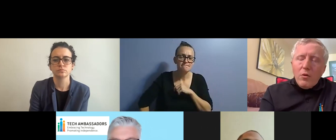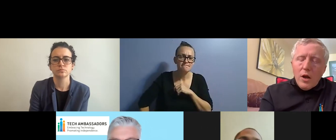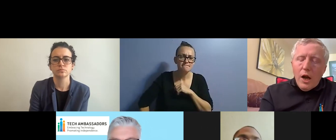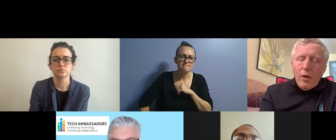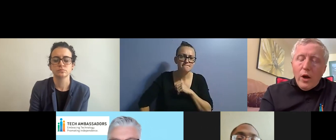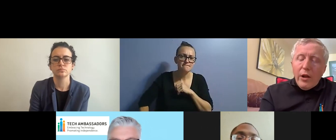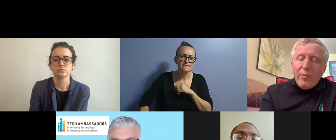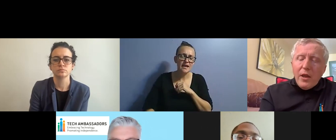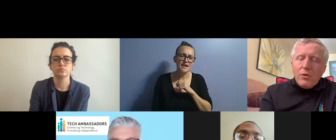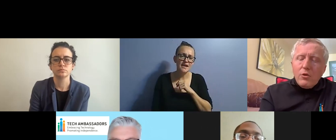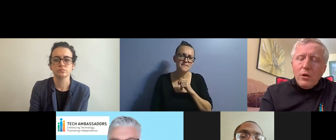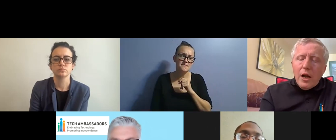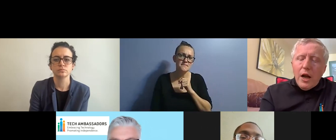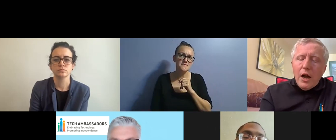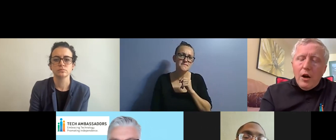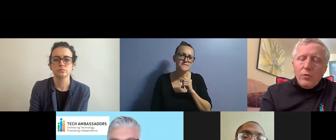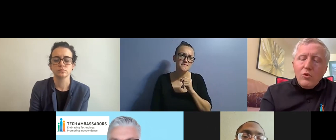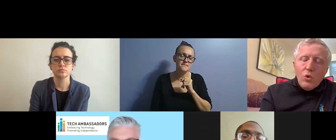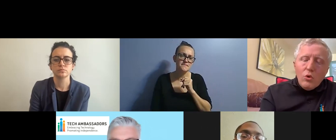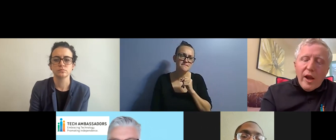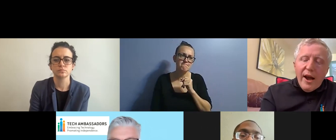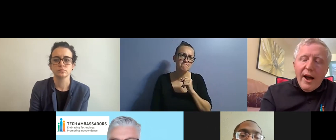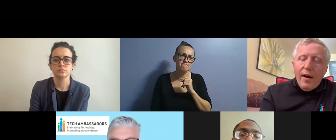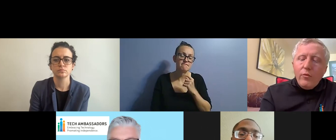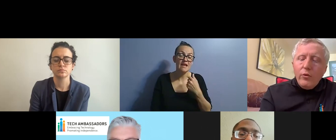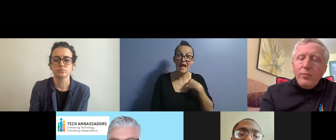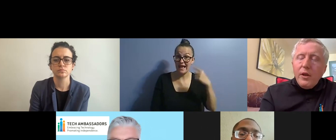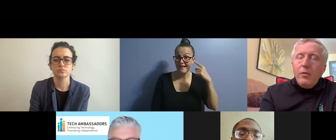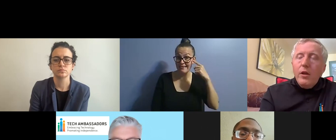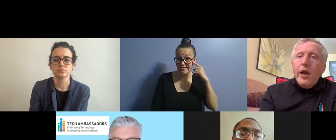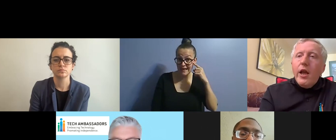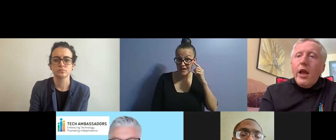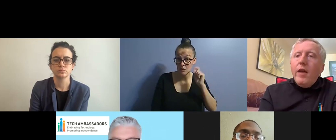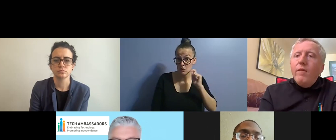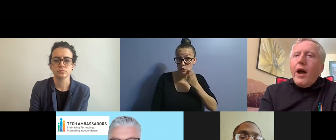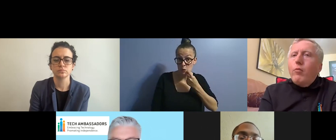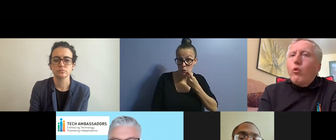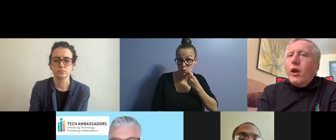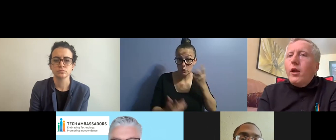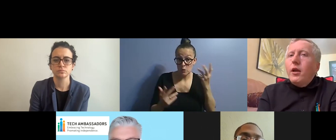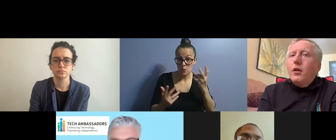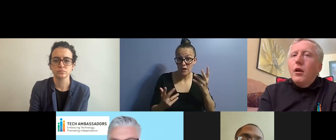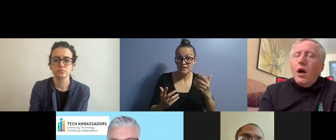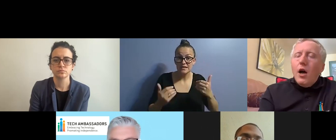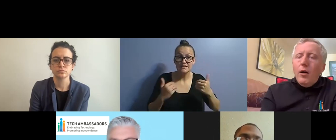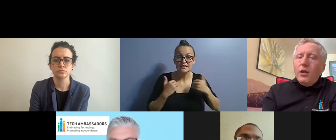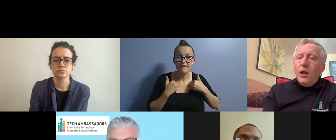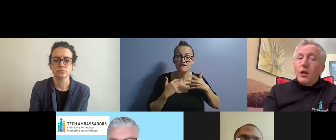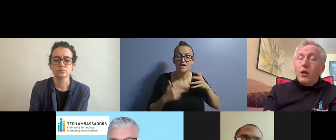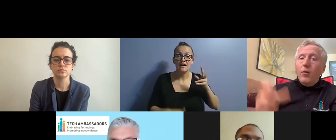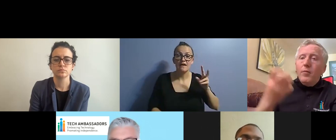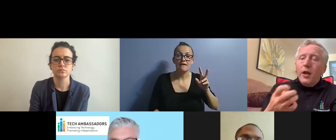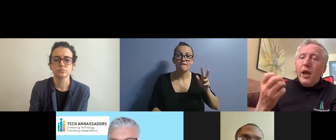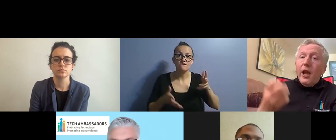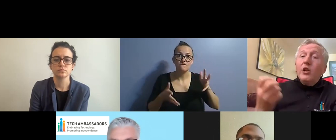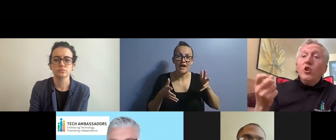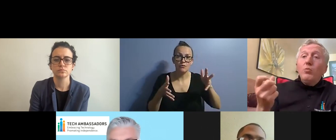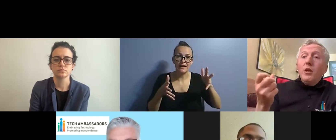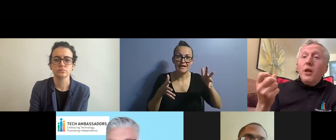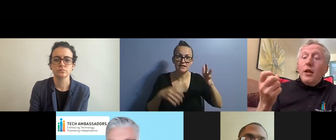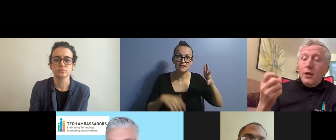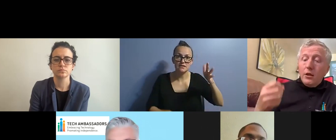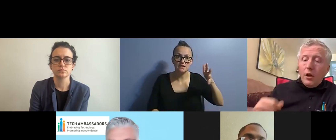What would be cool to have would be a vibrating system and